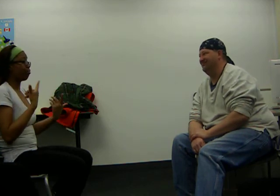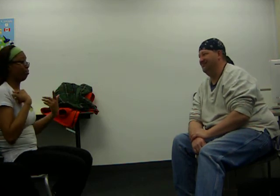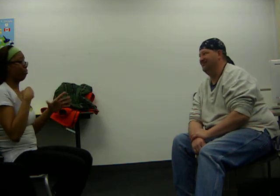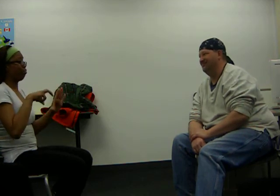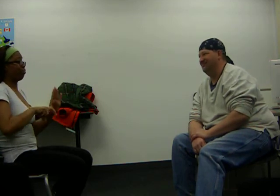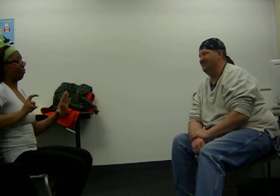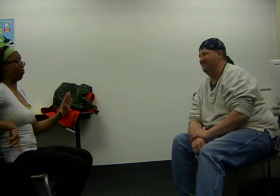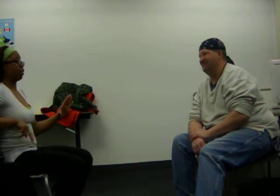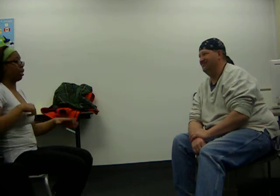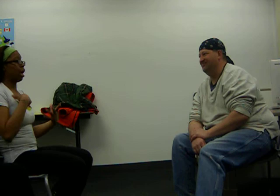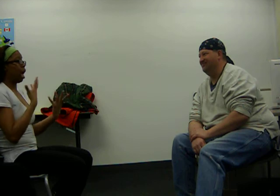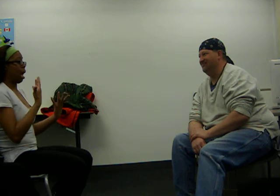so I'm not really religious anymore.